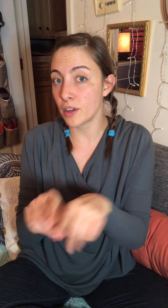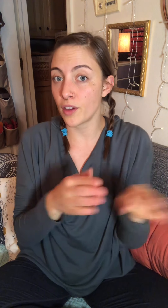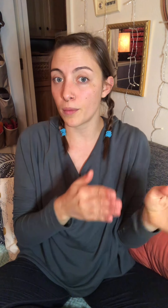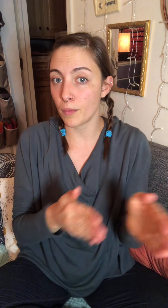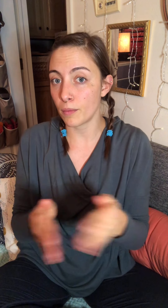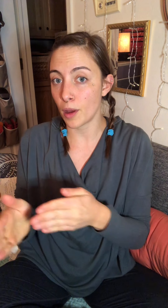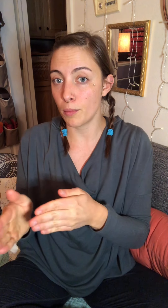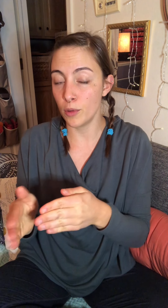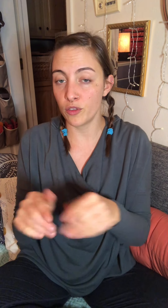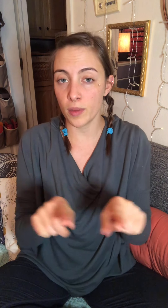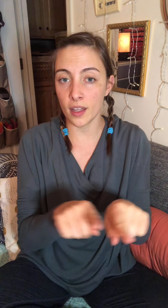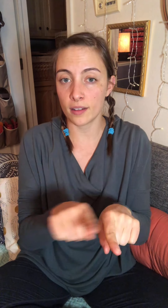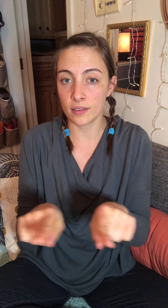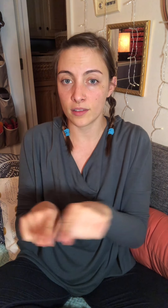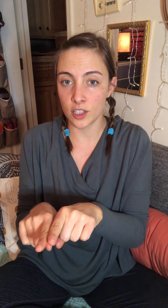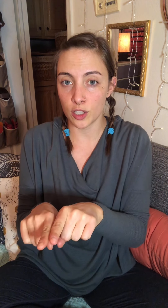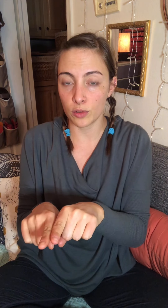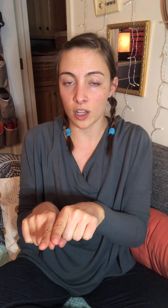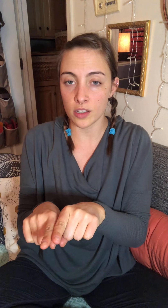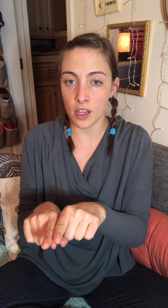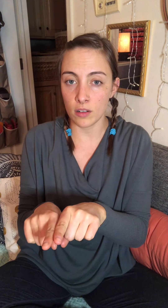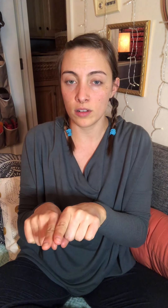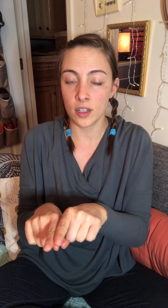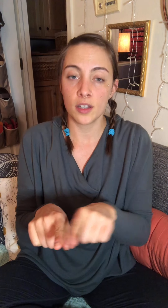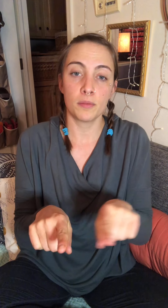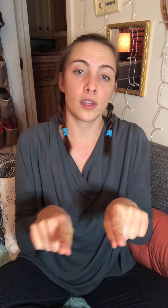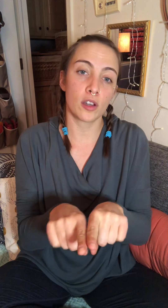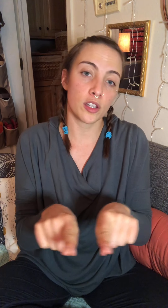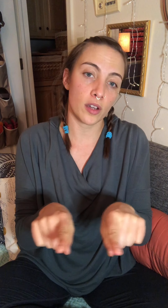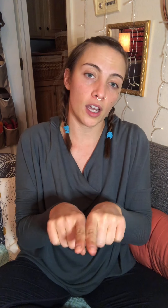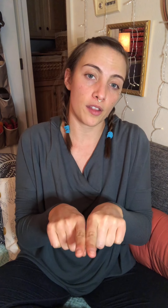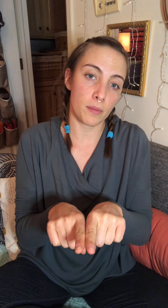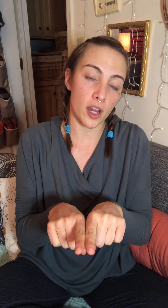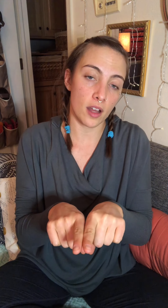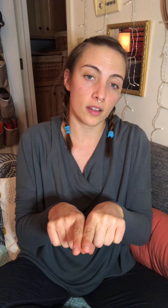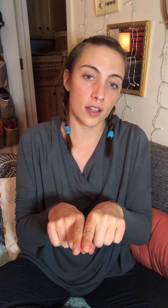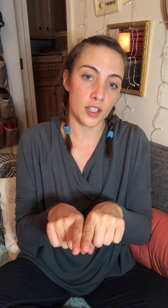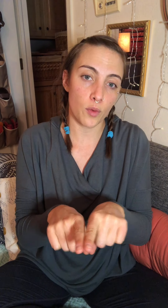a movement, to and also, but you could do it here in the middle as well.